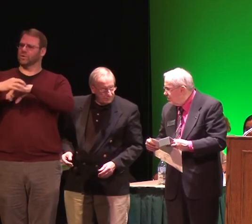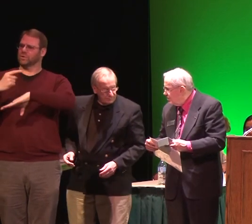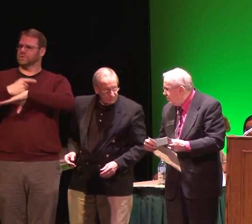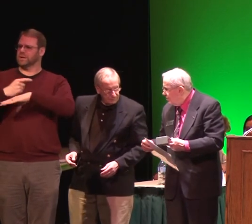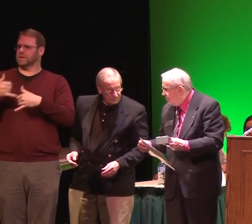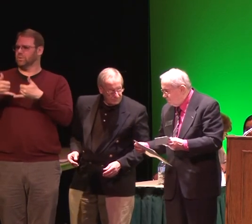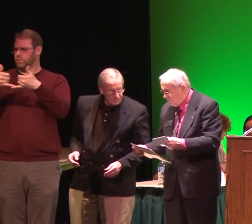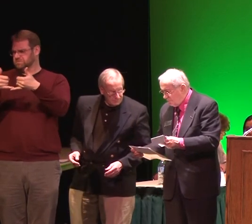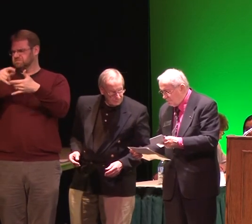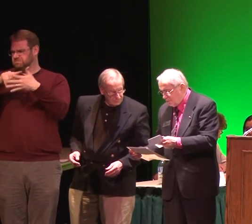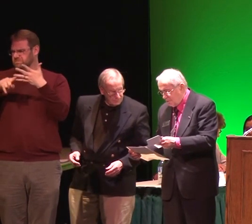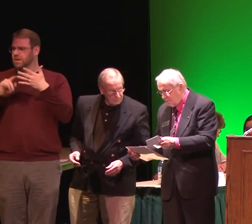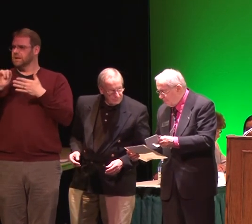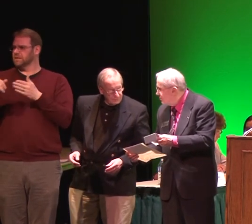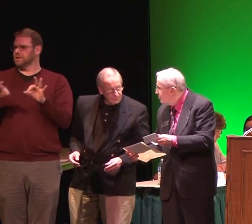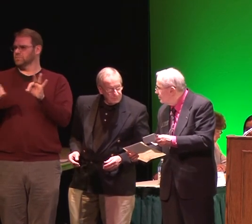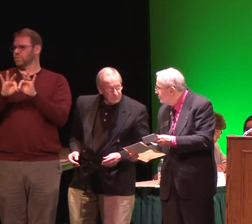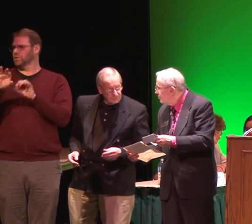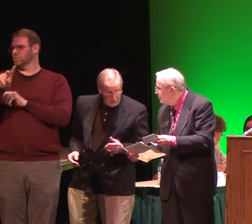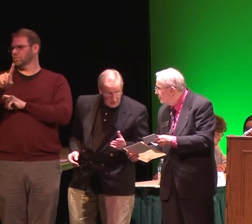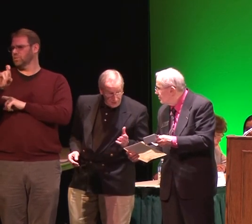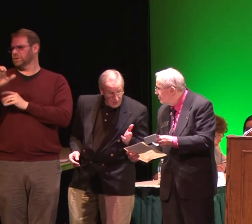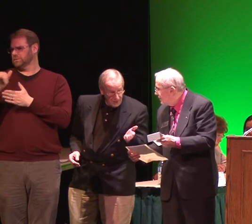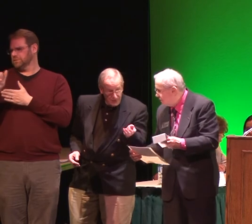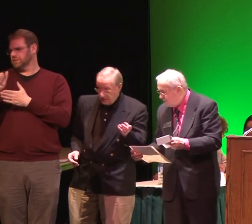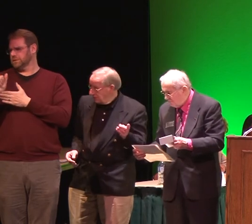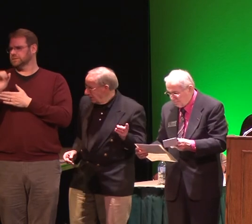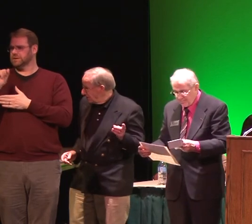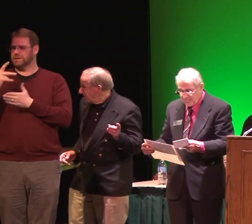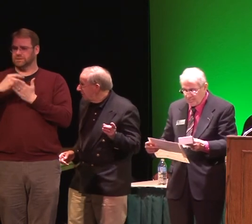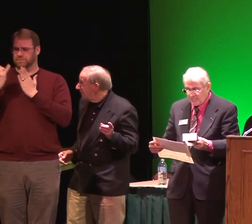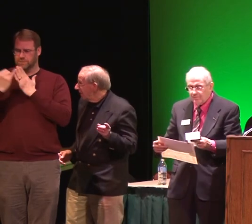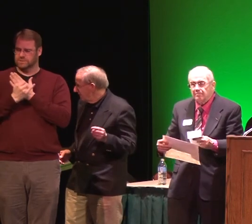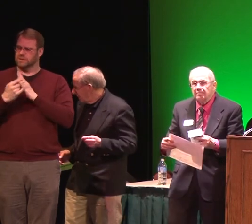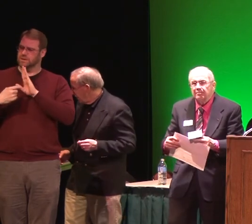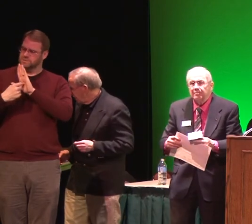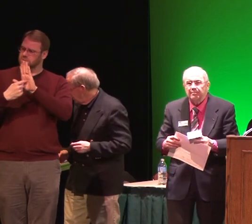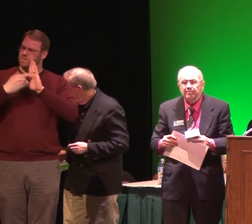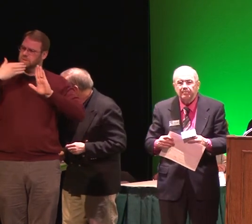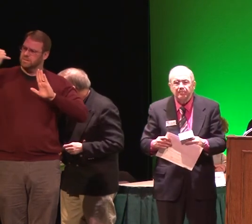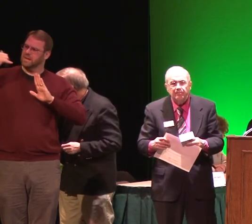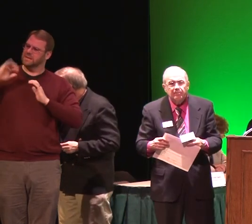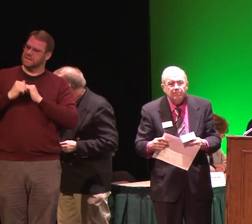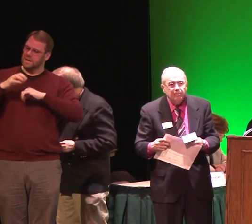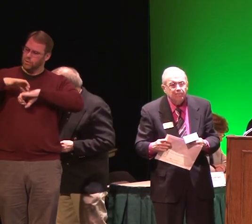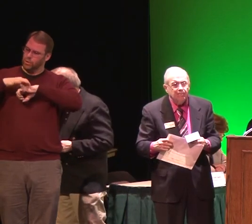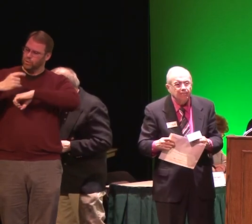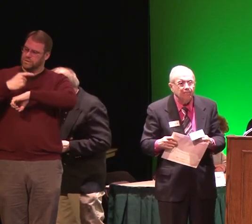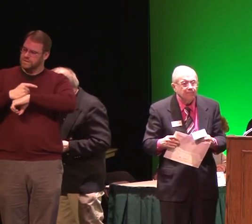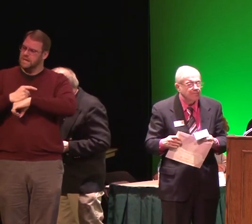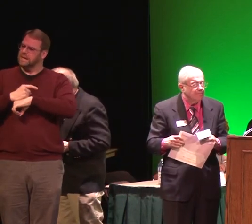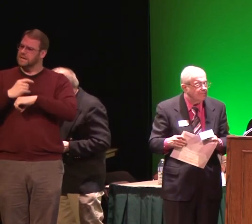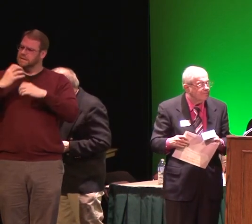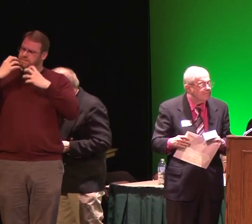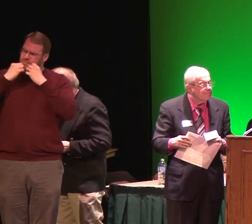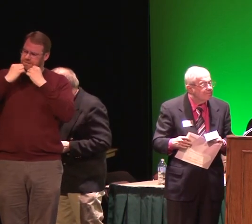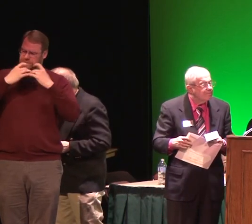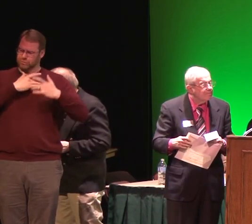Award, which is $100 for a project which best exemplifies the Earth Day environmental concerns.